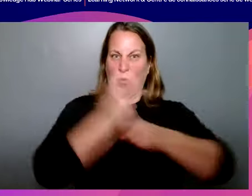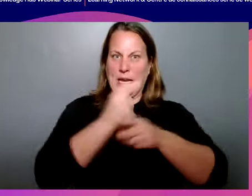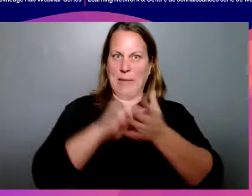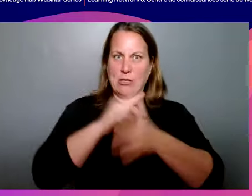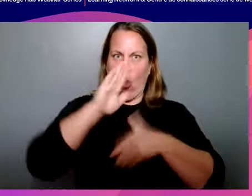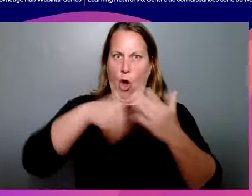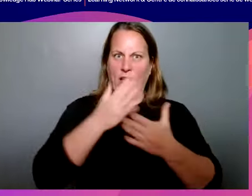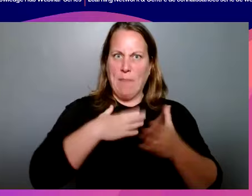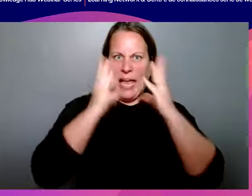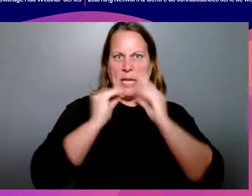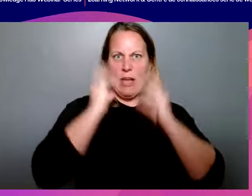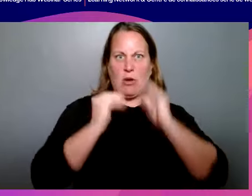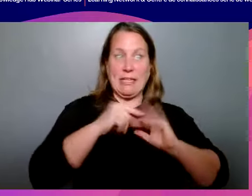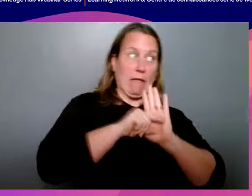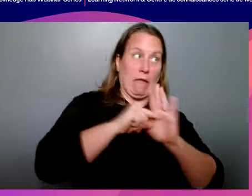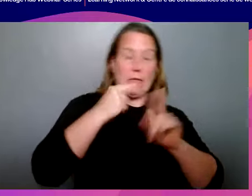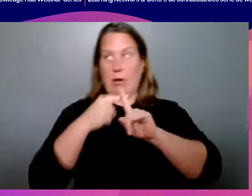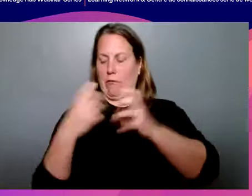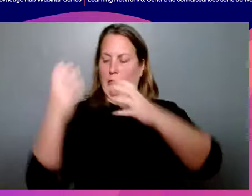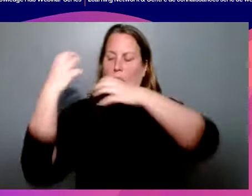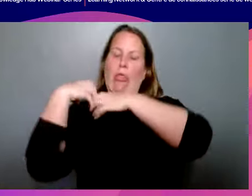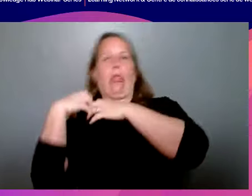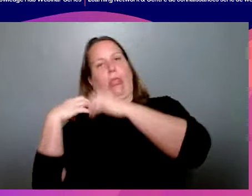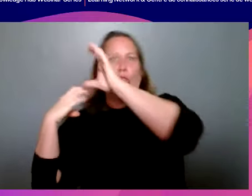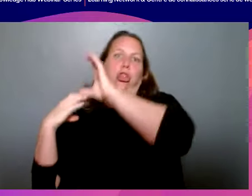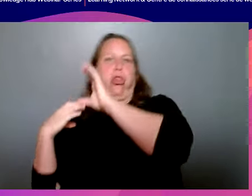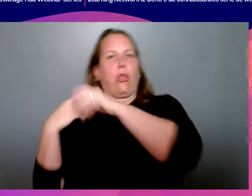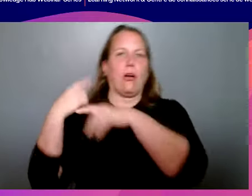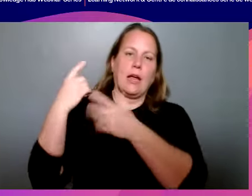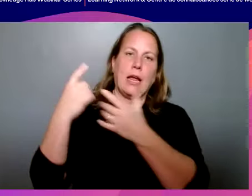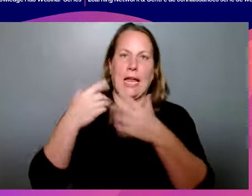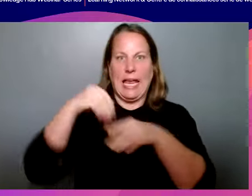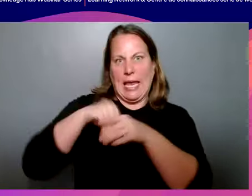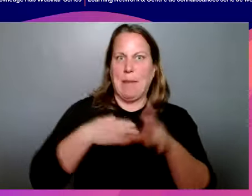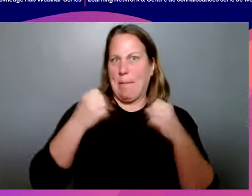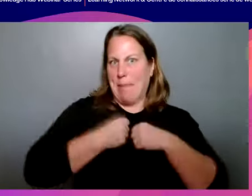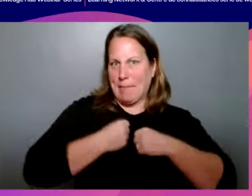everywhere I go, I carry the weight of Canada's long history of structural violence against